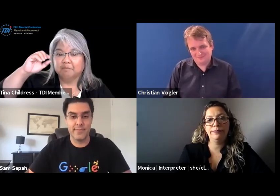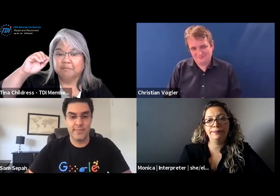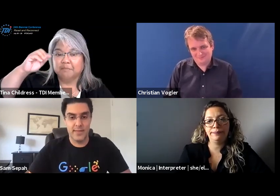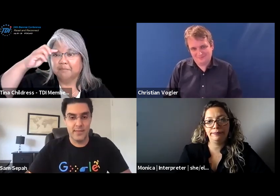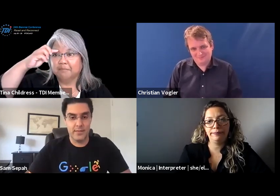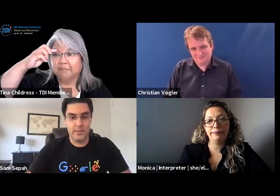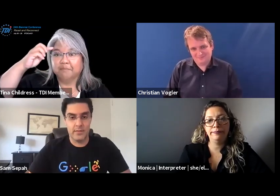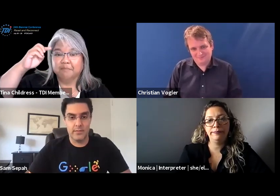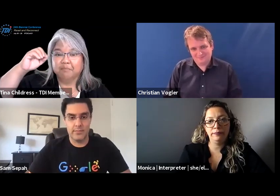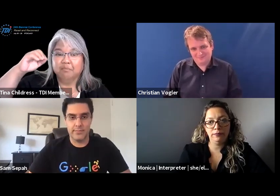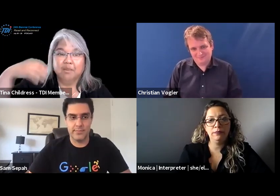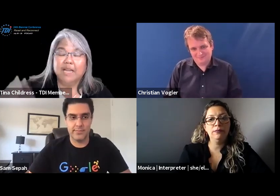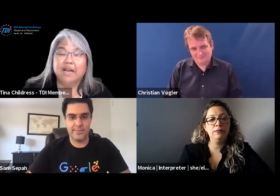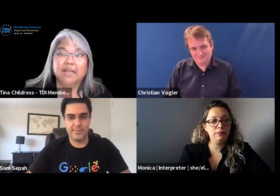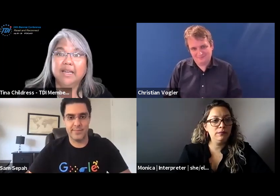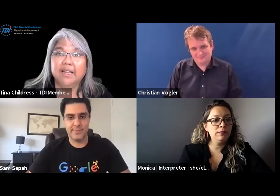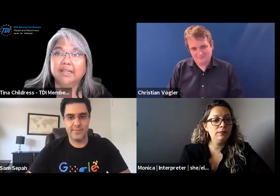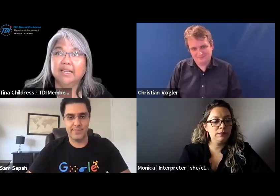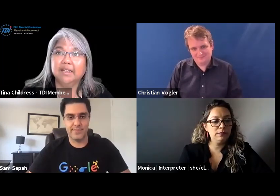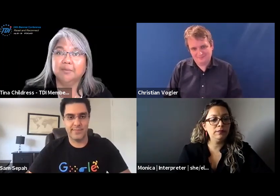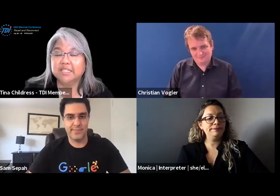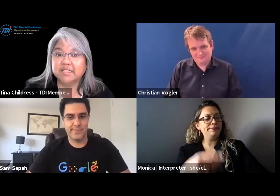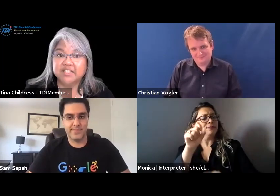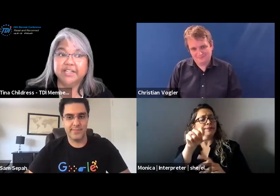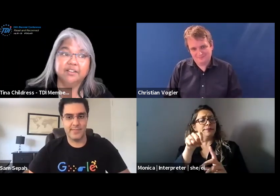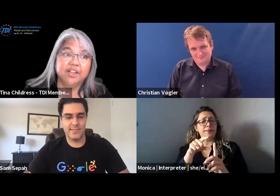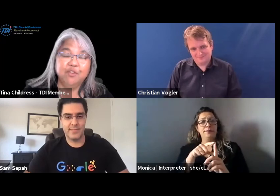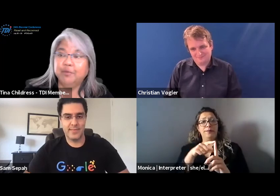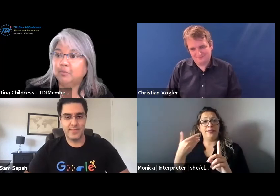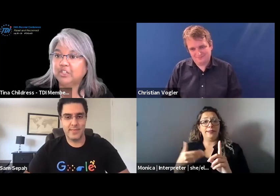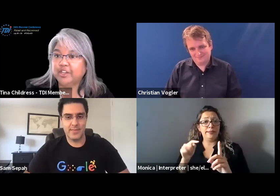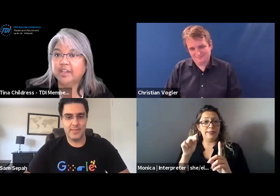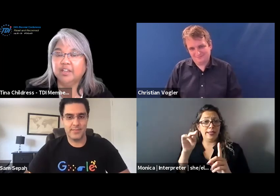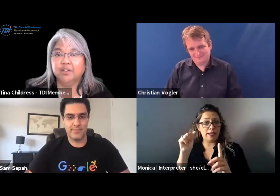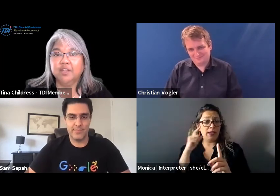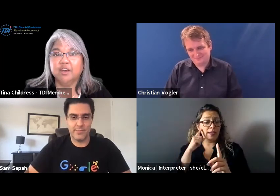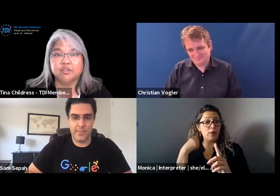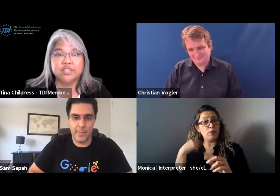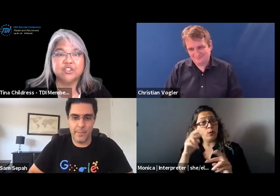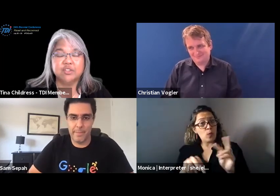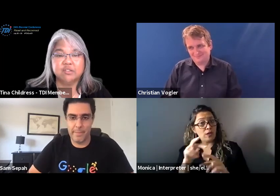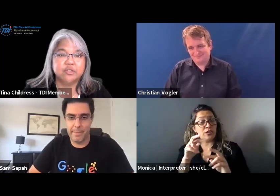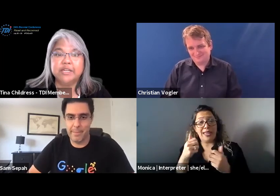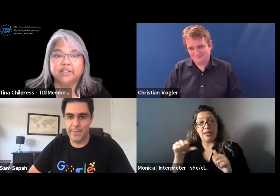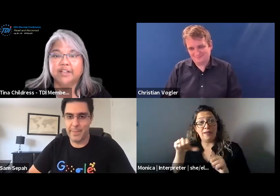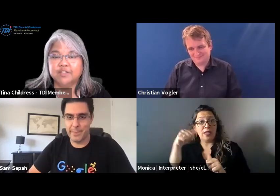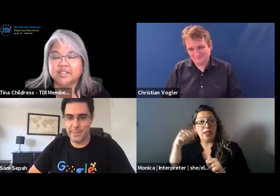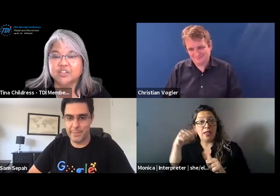lag time. Yeah, and this is Tina. If you've been watching any of the other sessions, there's been a lot of